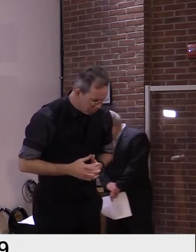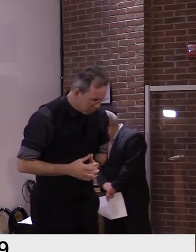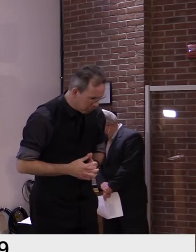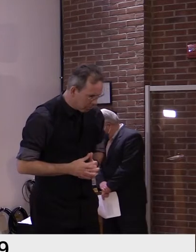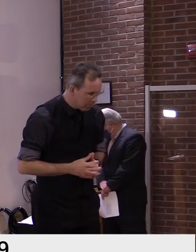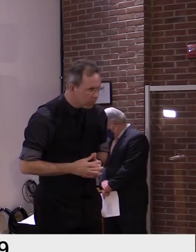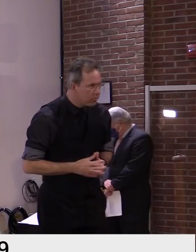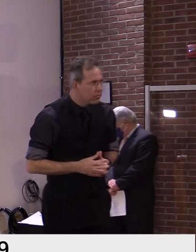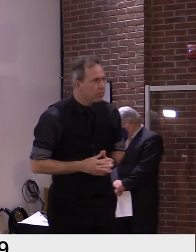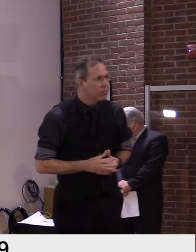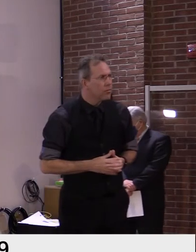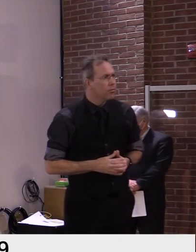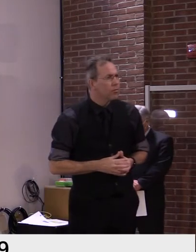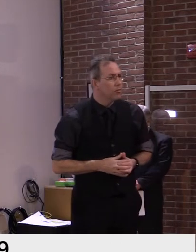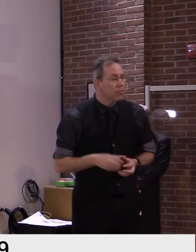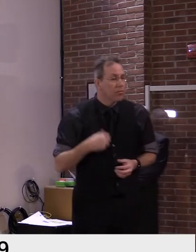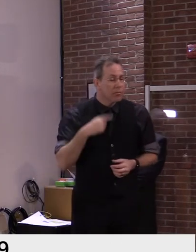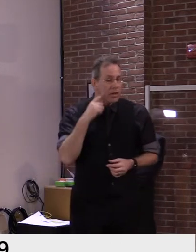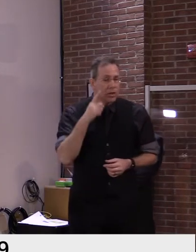Hi, can you hear me? We can.